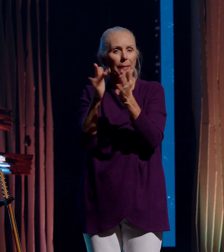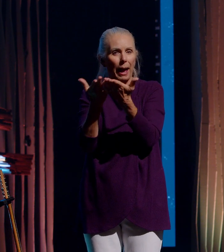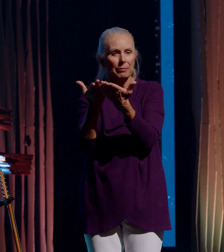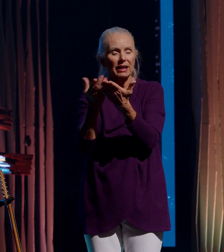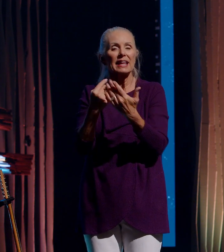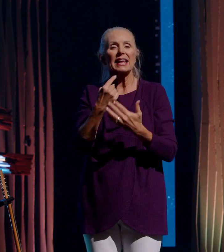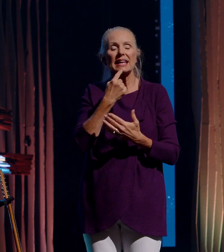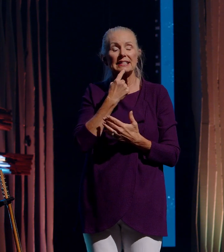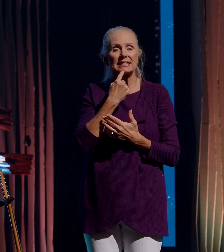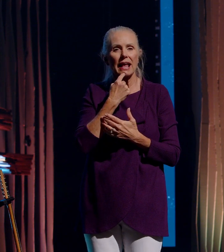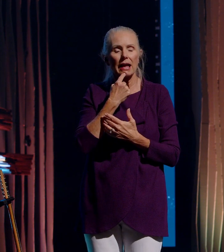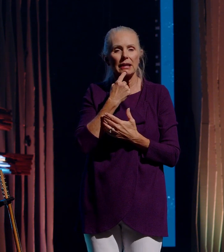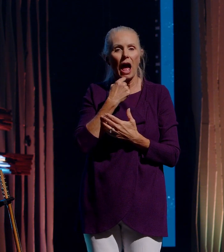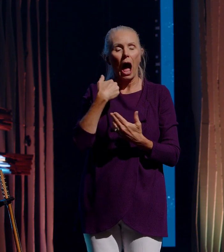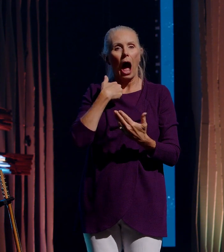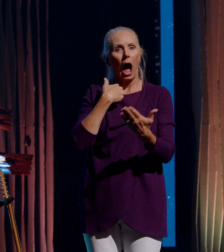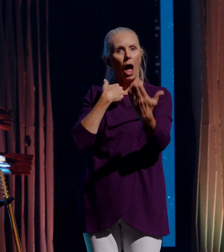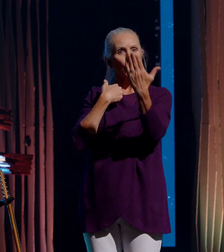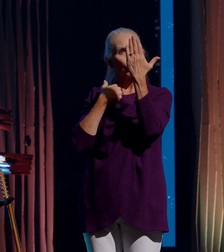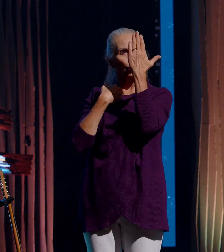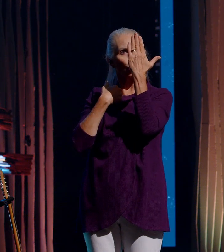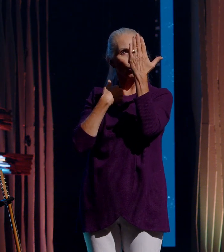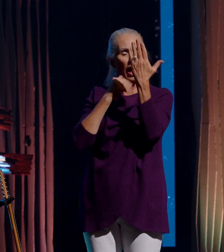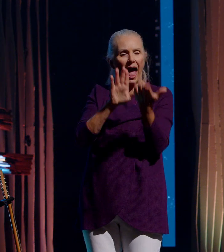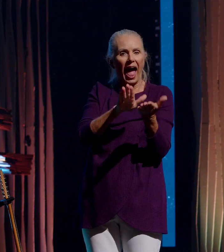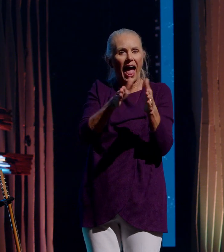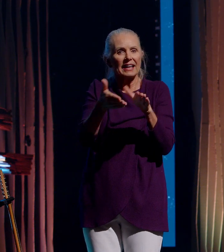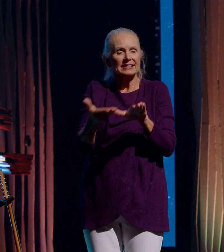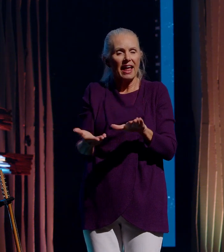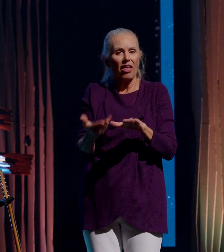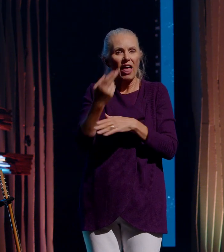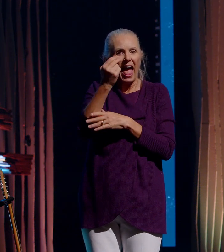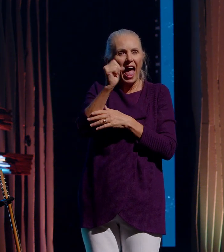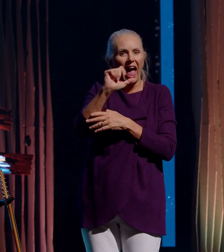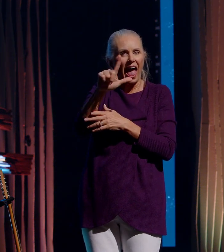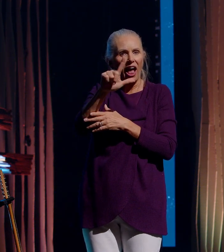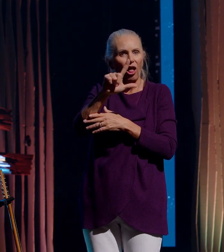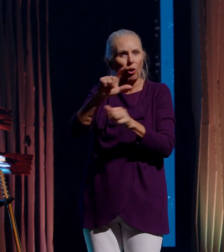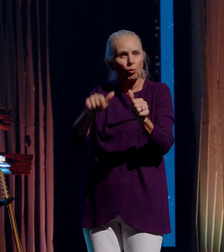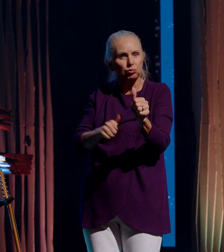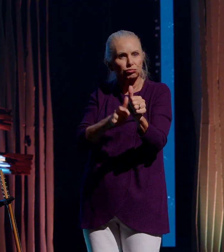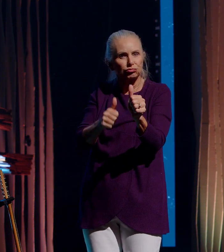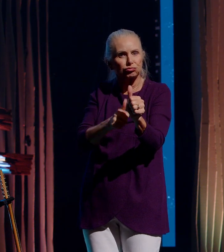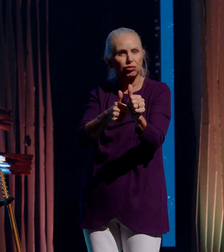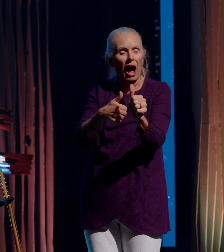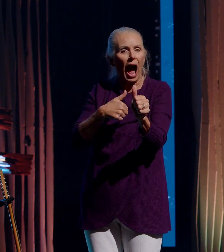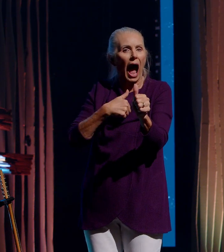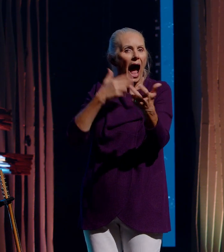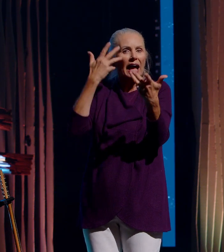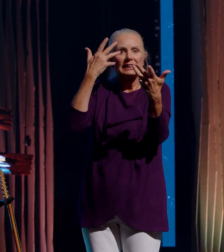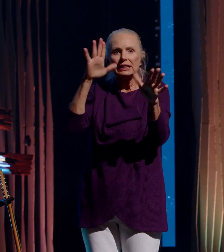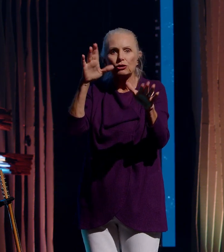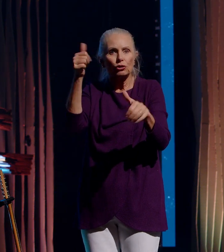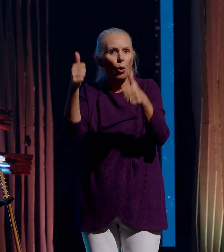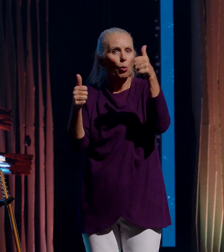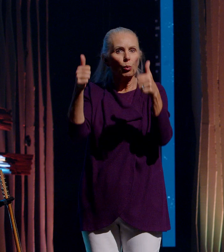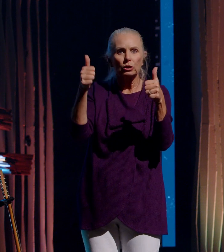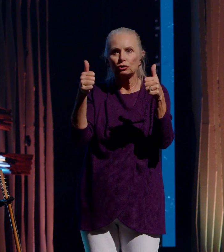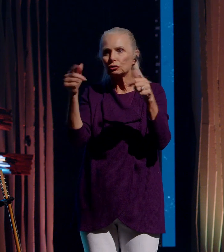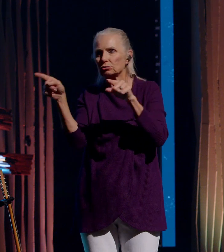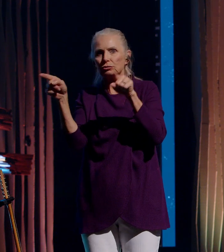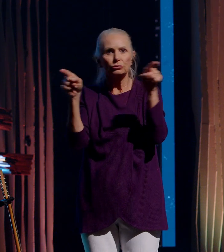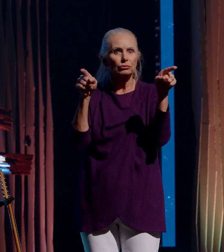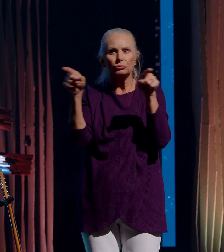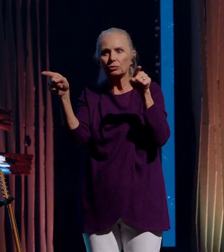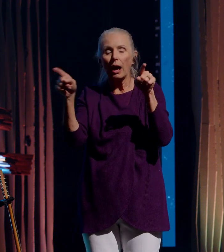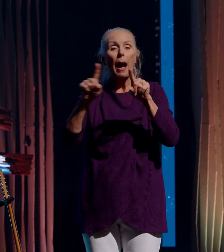says, death stared me in the face, hell was hard on my heels, up against it, I didn't know which way to turn. But